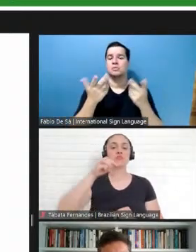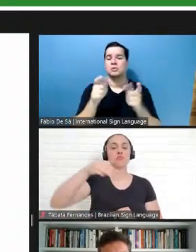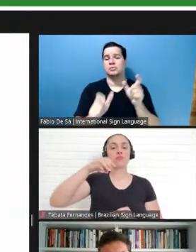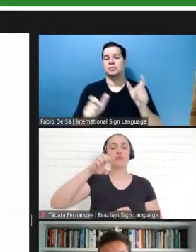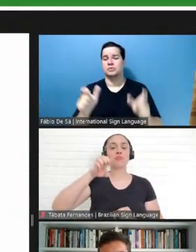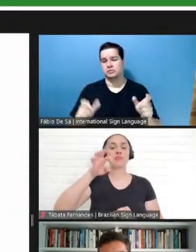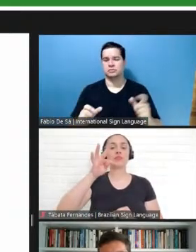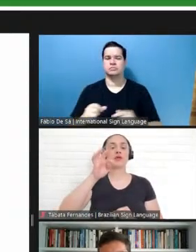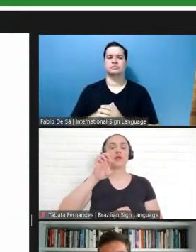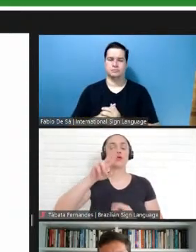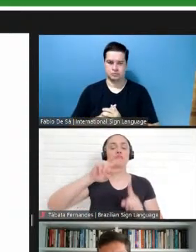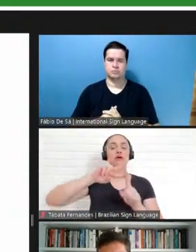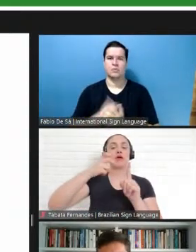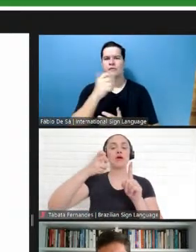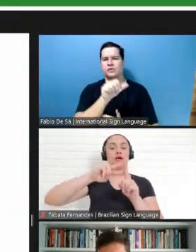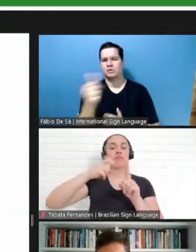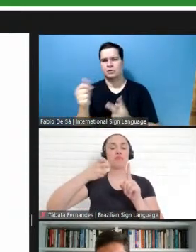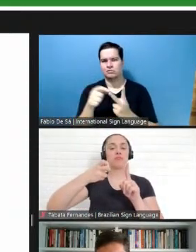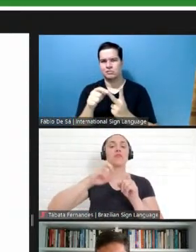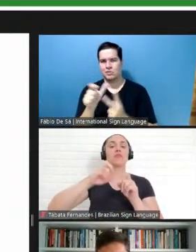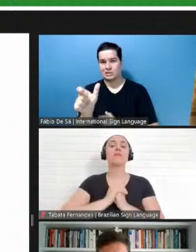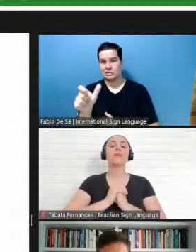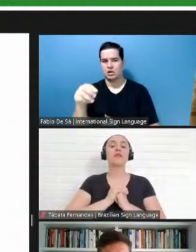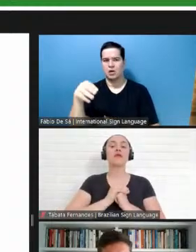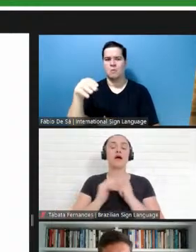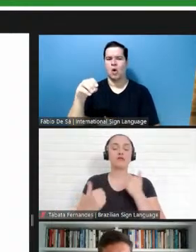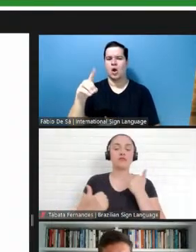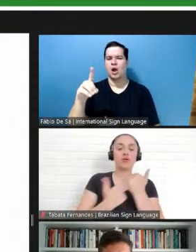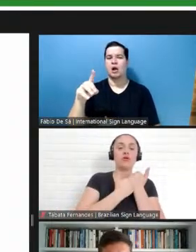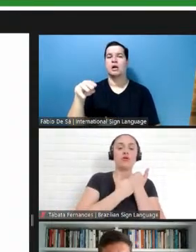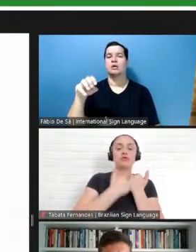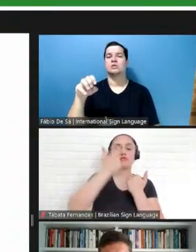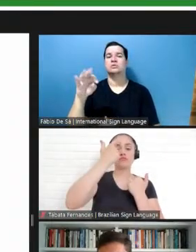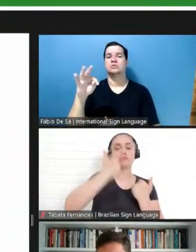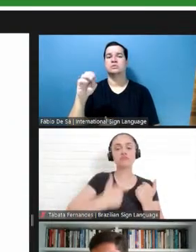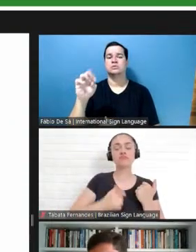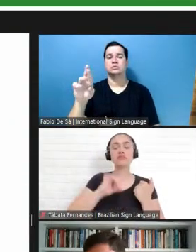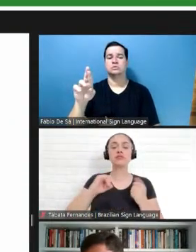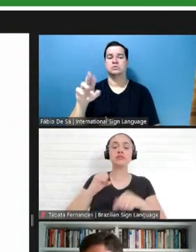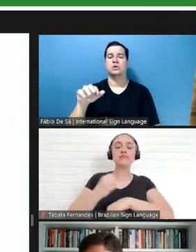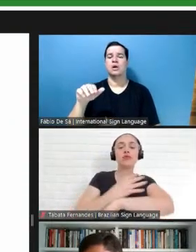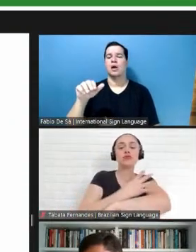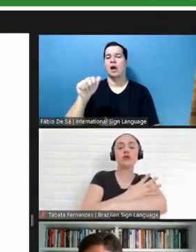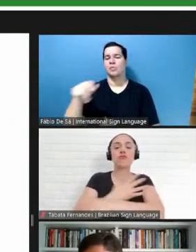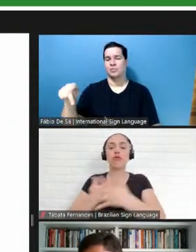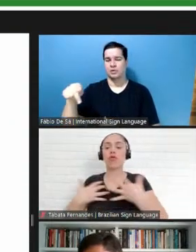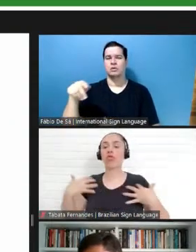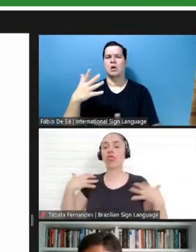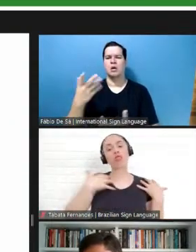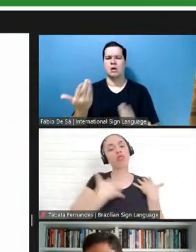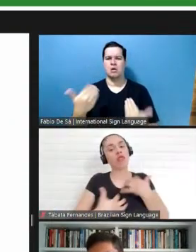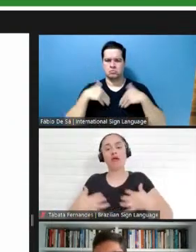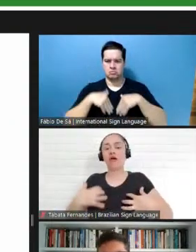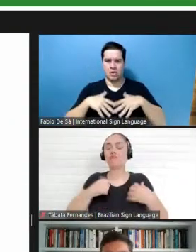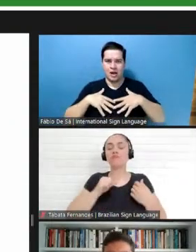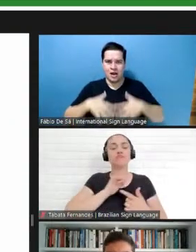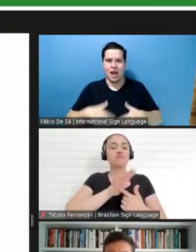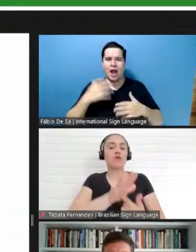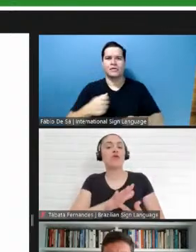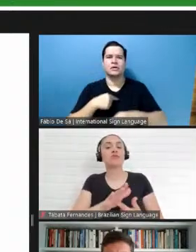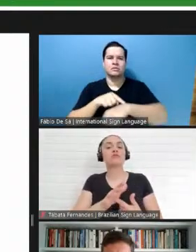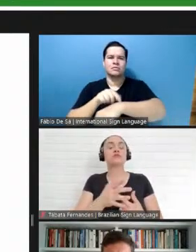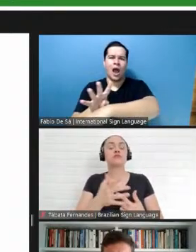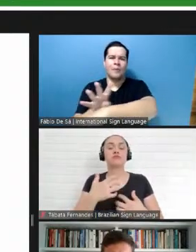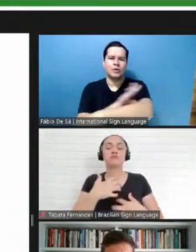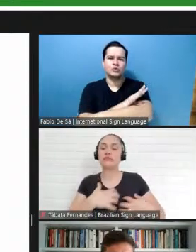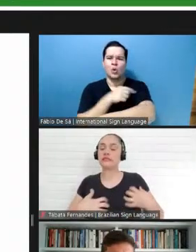assessment of affect and mood over time. It creates the opportunity to have a conversation and the language to have a